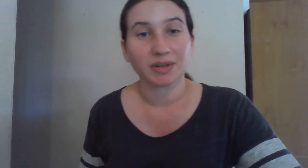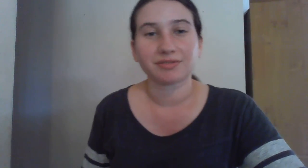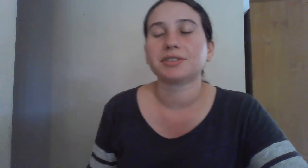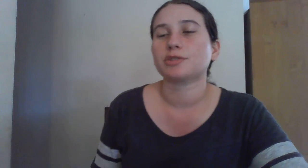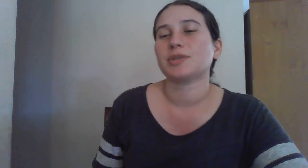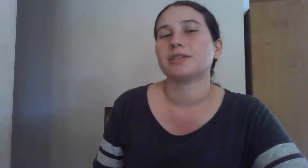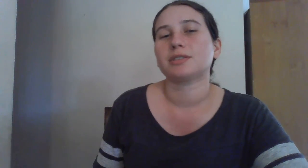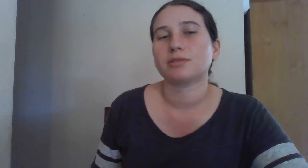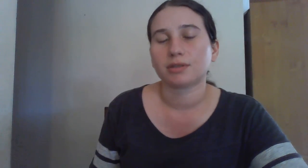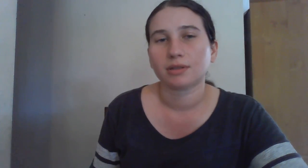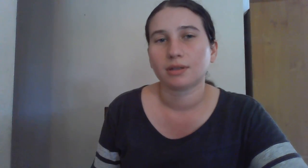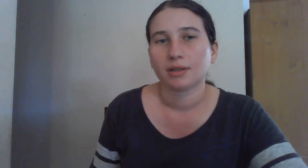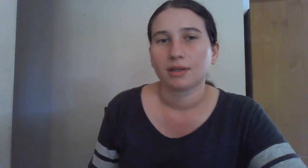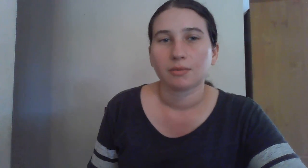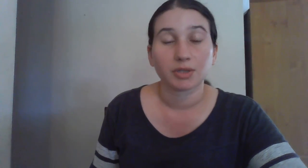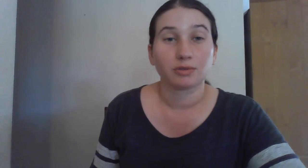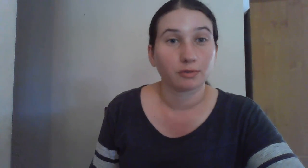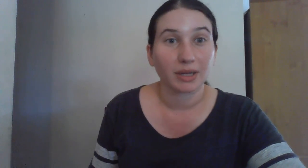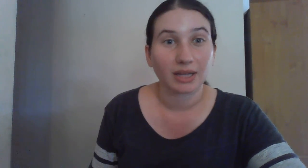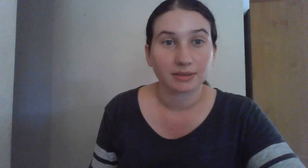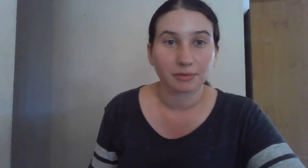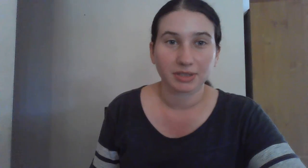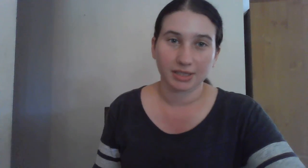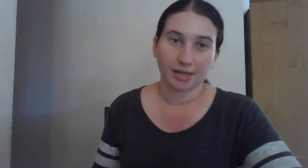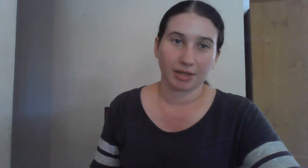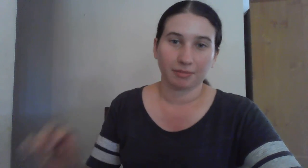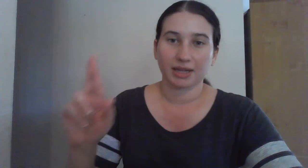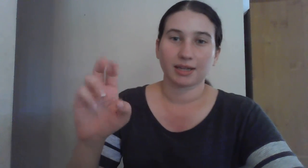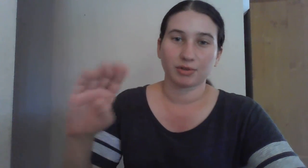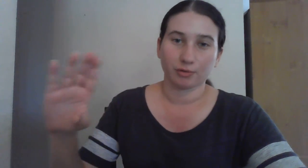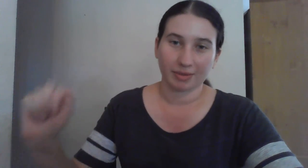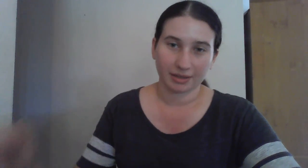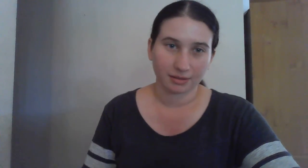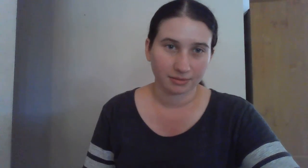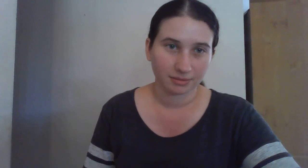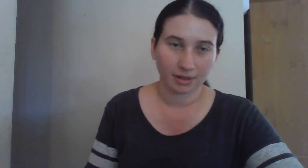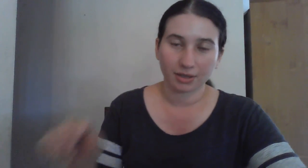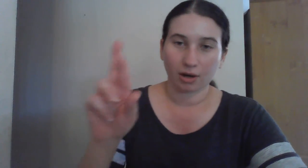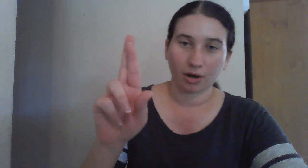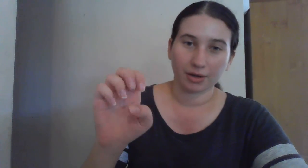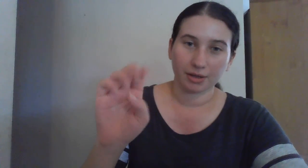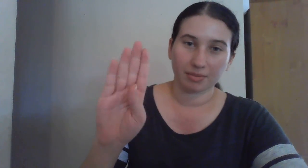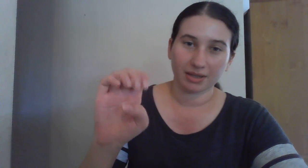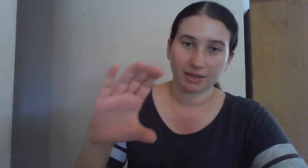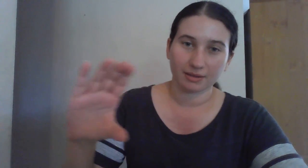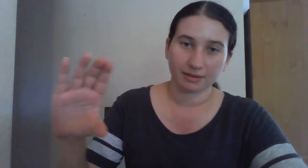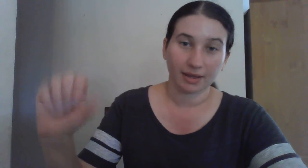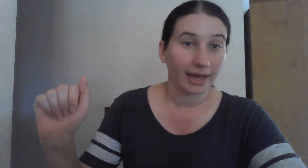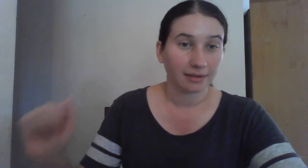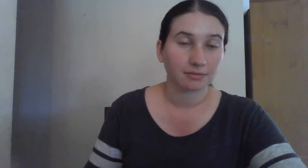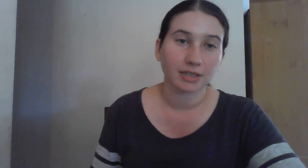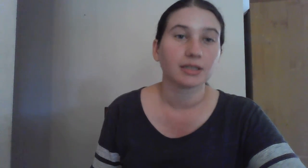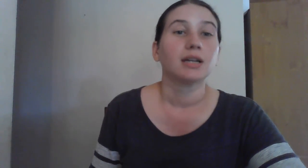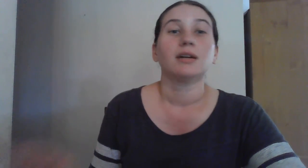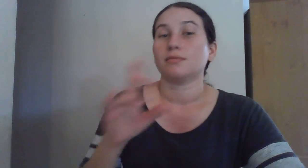Fingerspell. Fingerspell is when you spell out someone's name. Like my name is Rebecca. Right? Rebecca. Right?